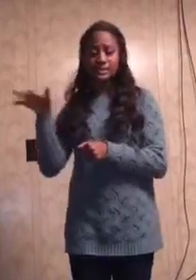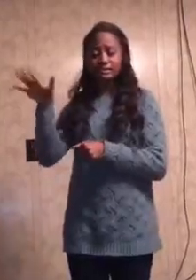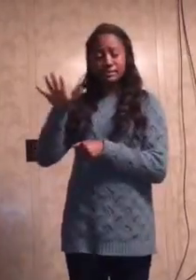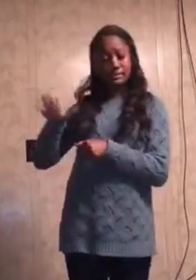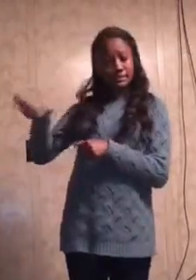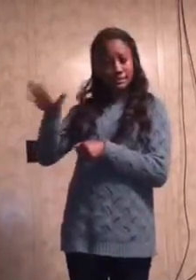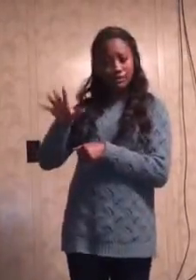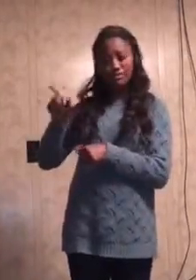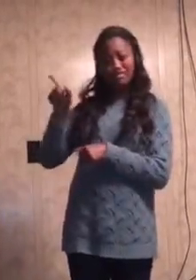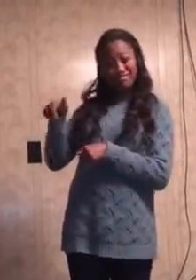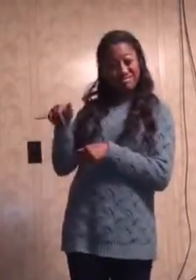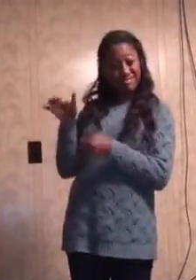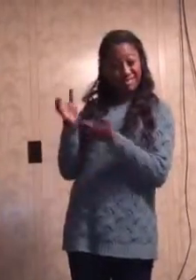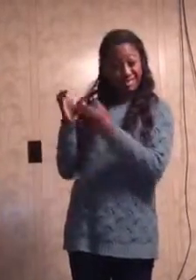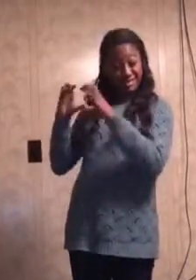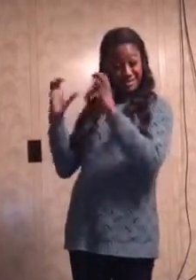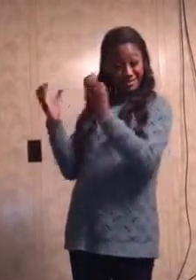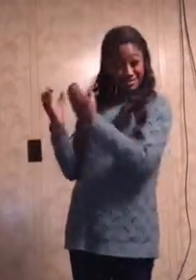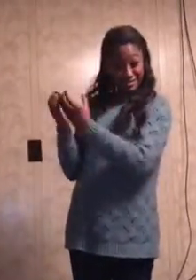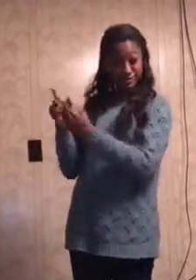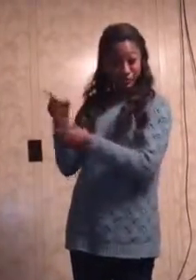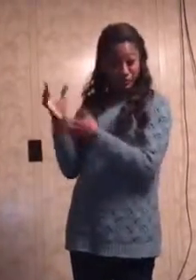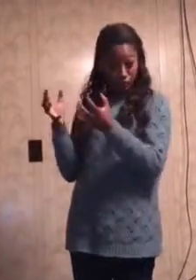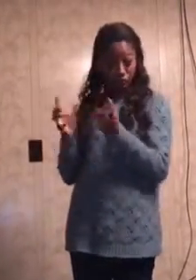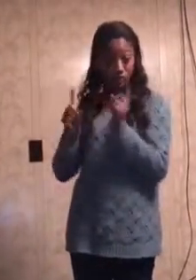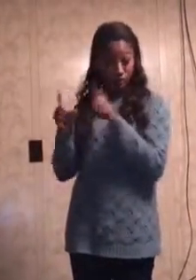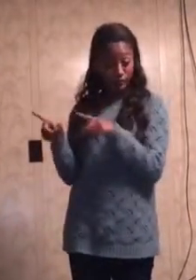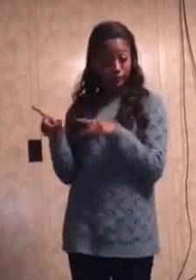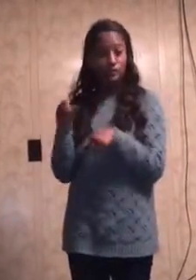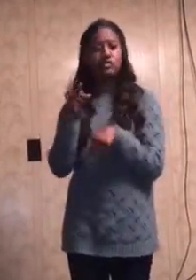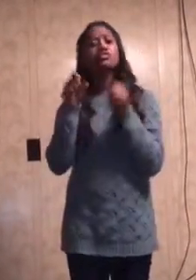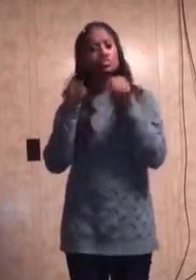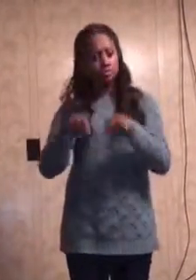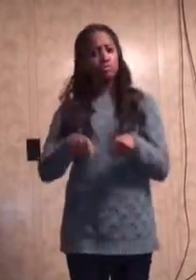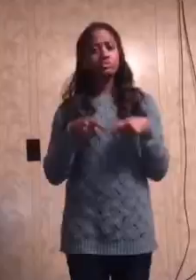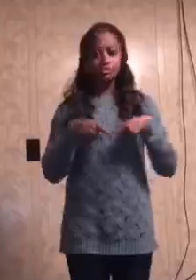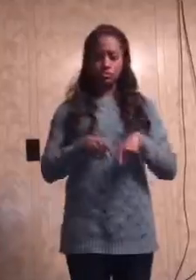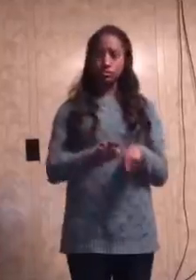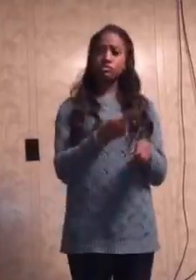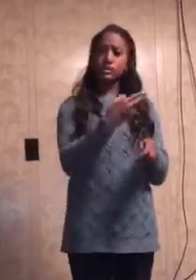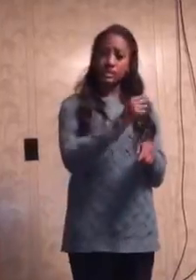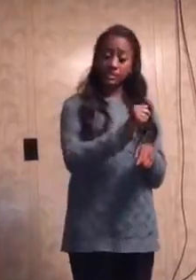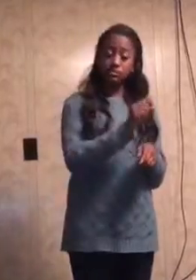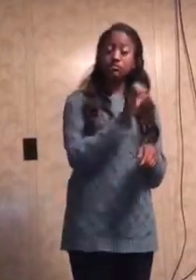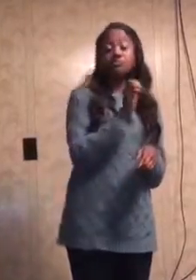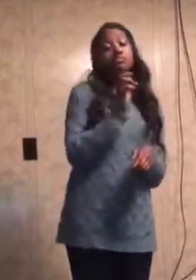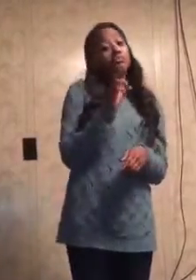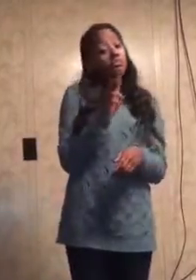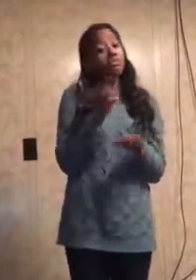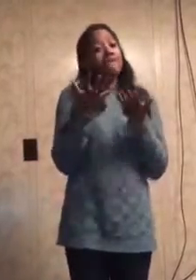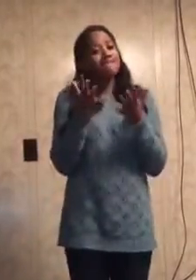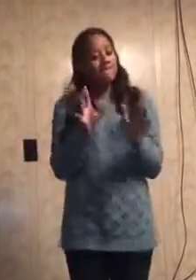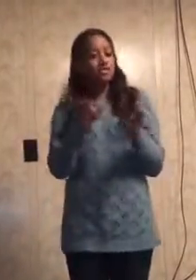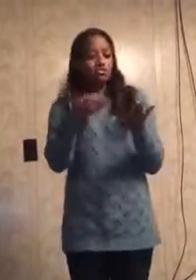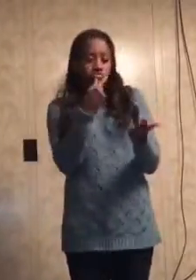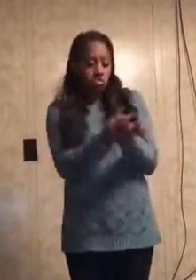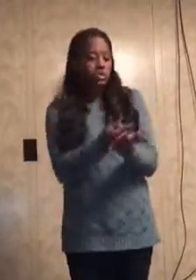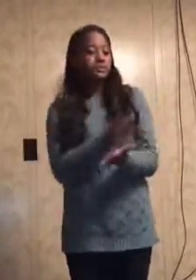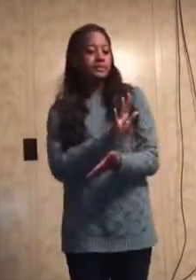that you'd like to attend. You can do this while you're still in high school. You can also do it after you graduate high school. But keep in mind that things are done